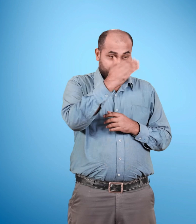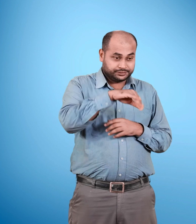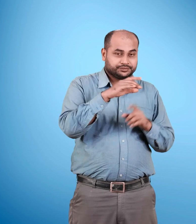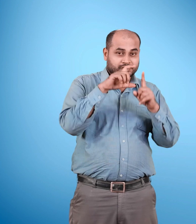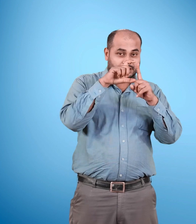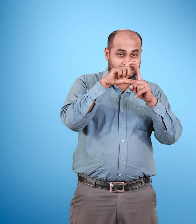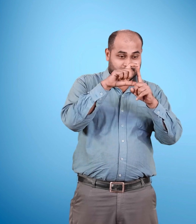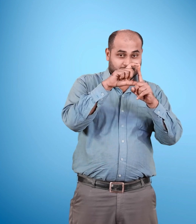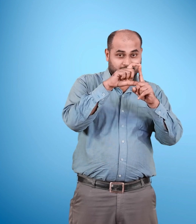D.